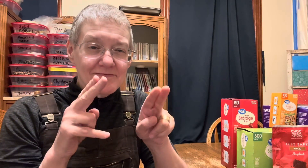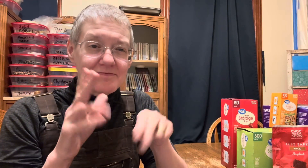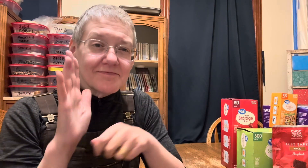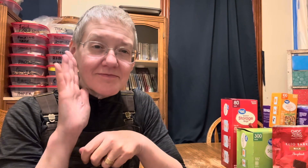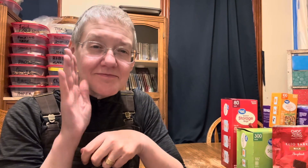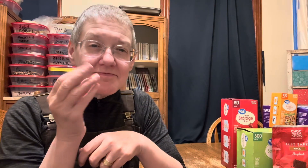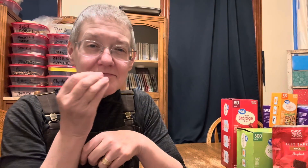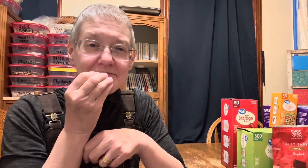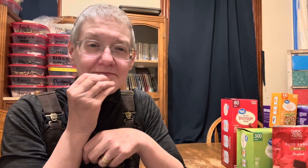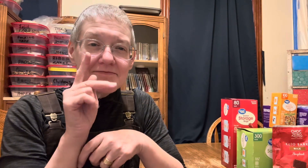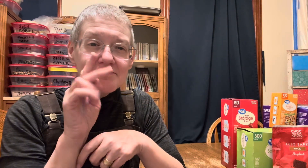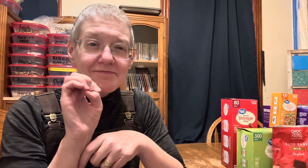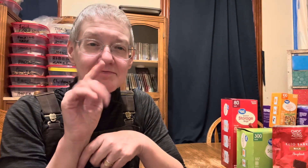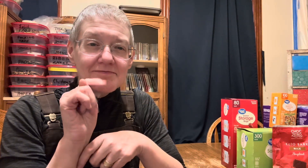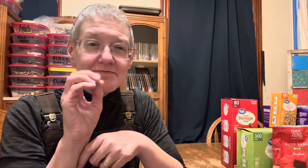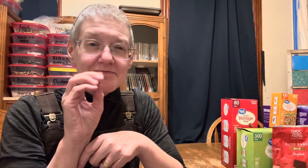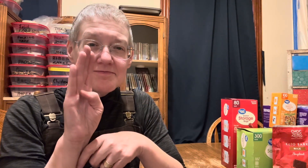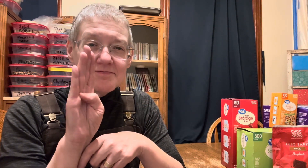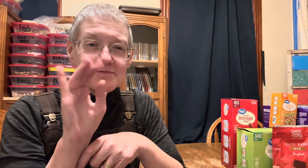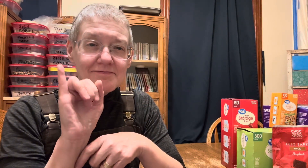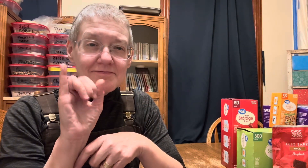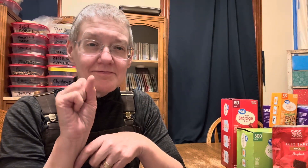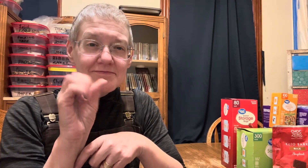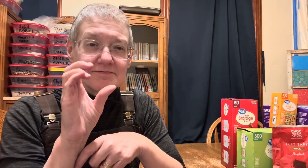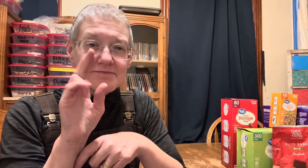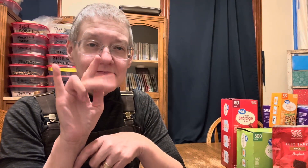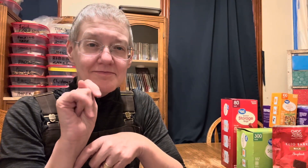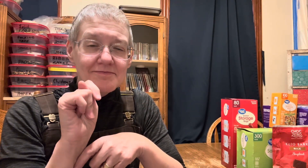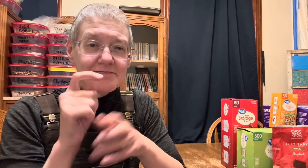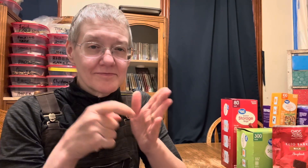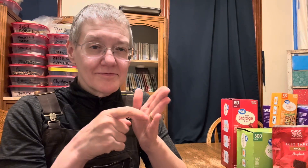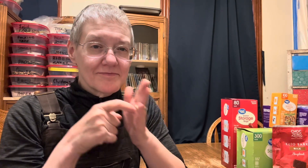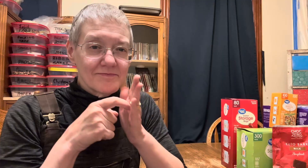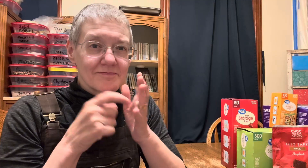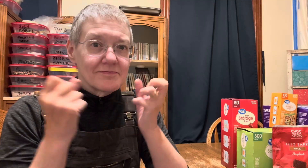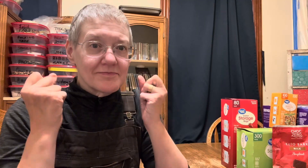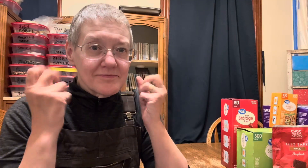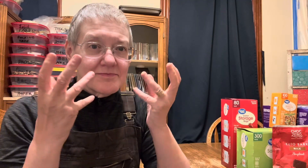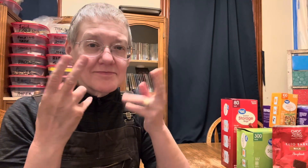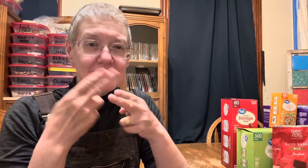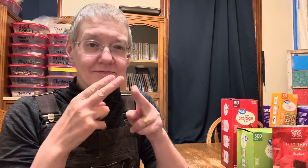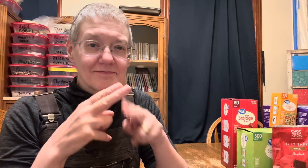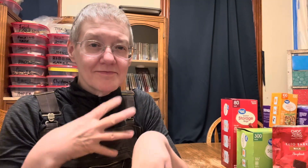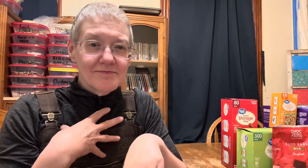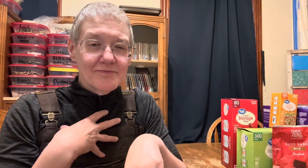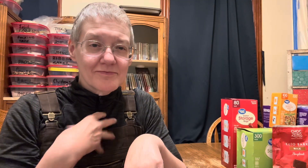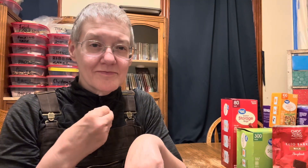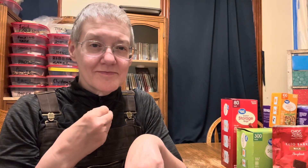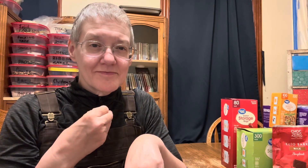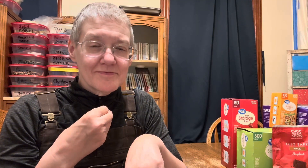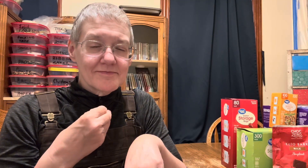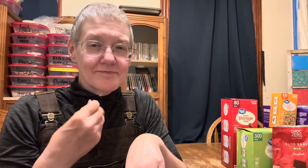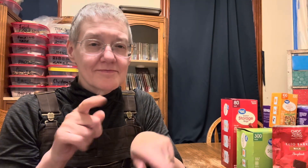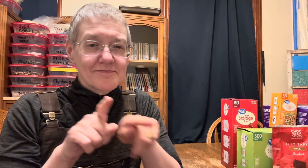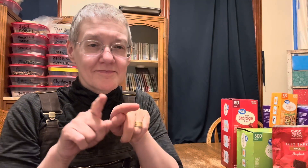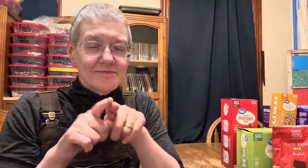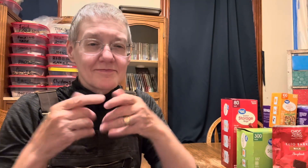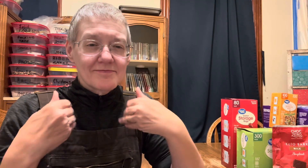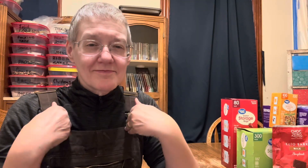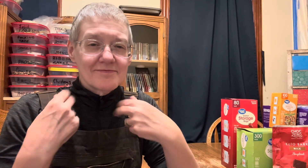of eggs. He'll also eat keto biscuits, and they're made with lots of egg whites. I actually have some